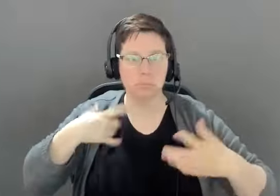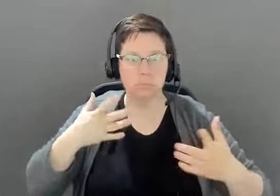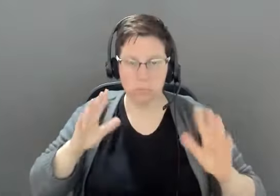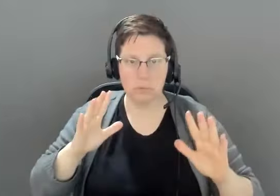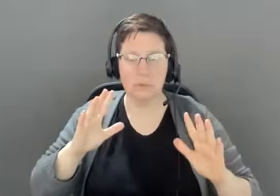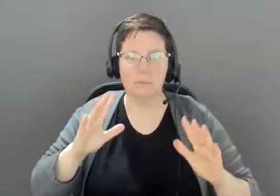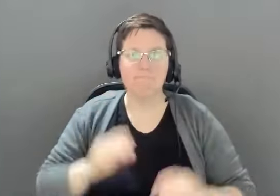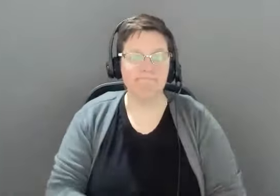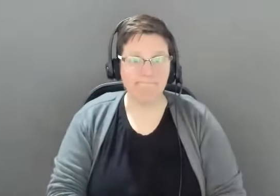began.